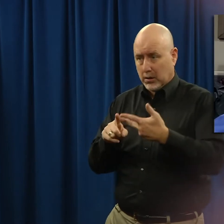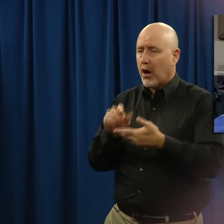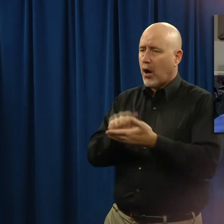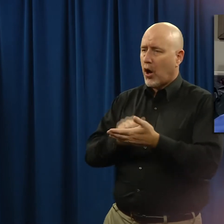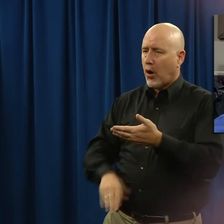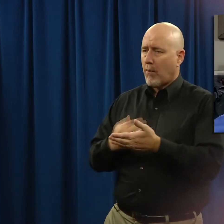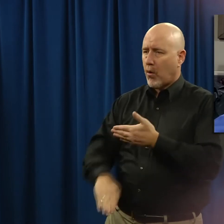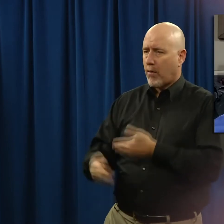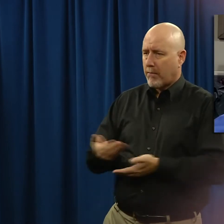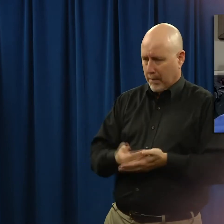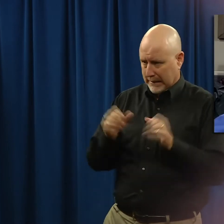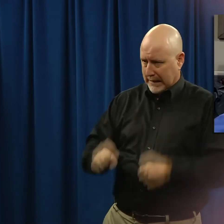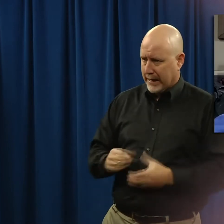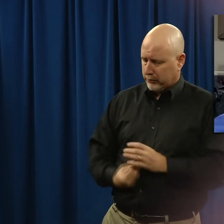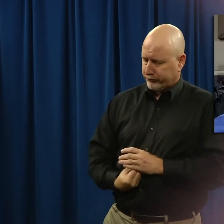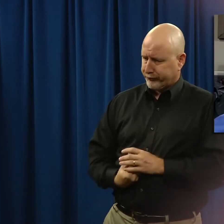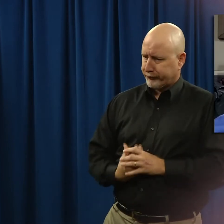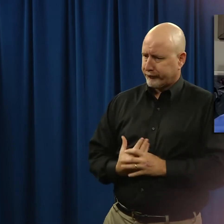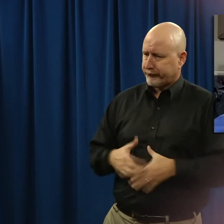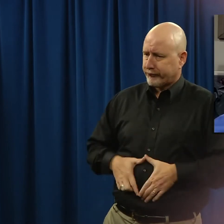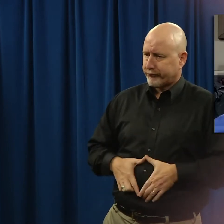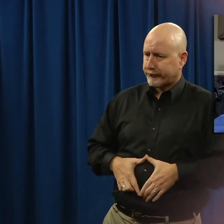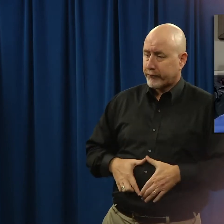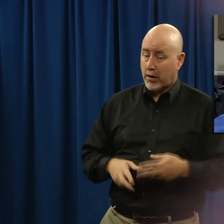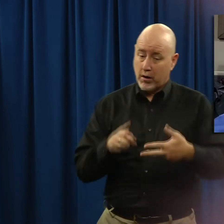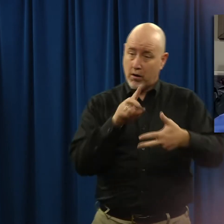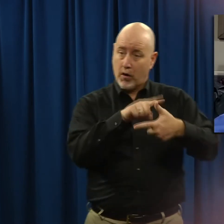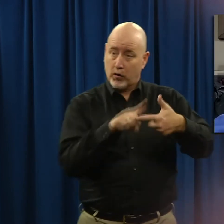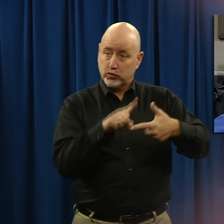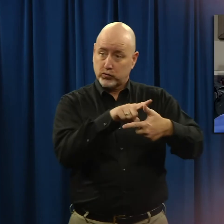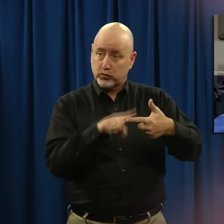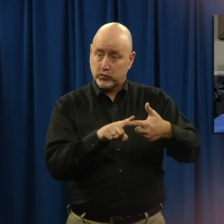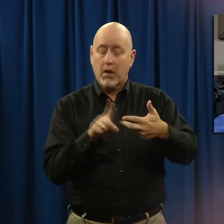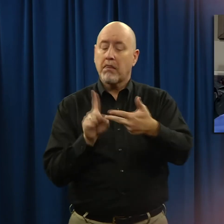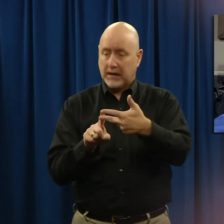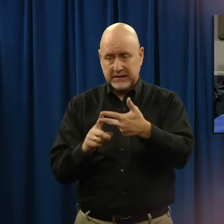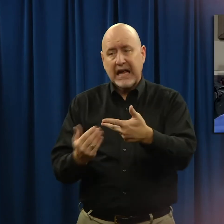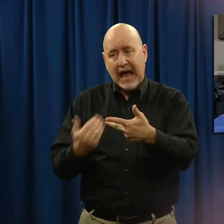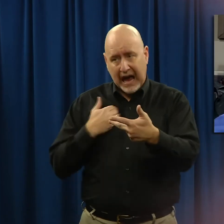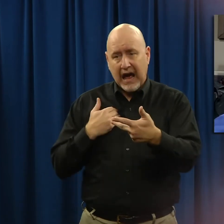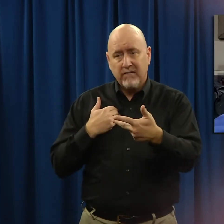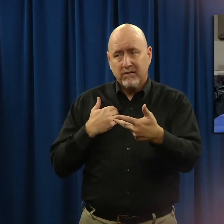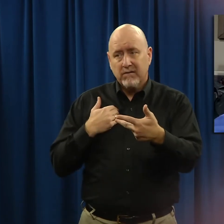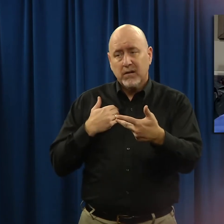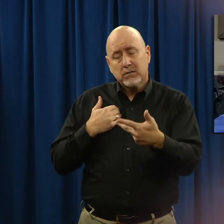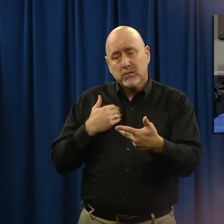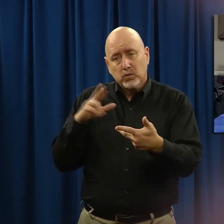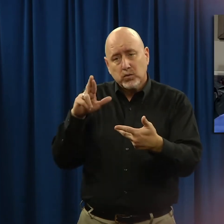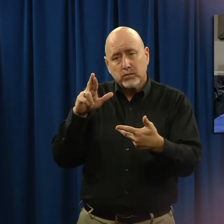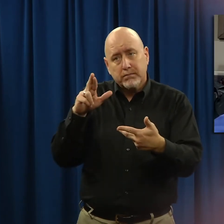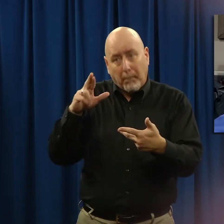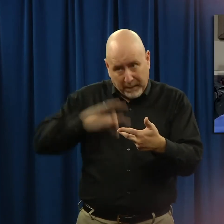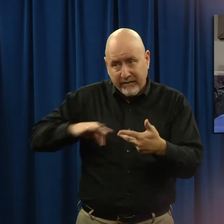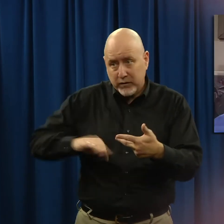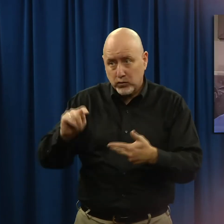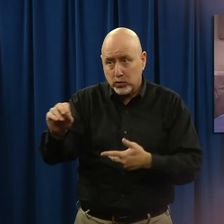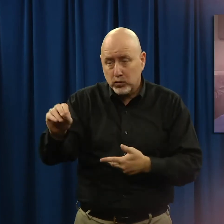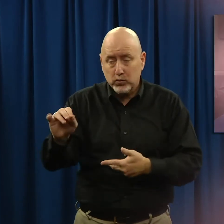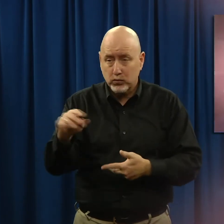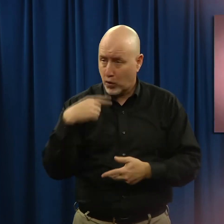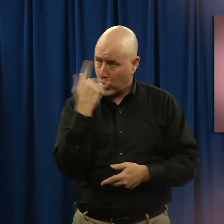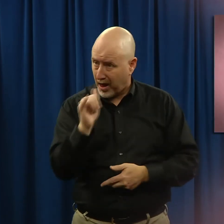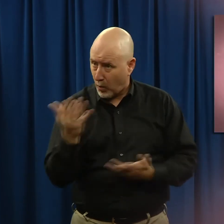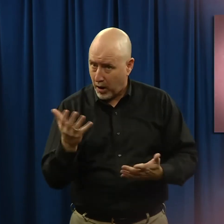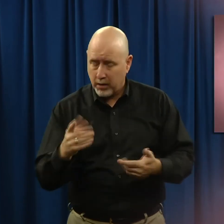is growing in her womb. As with the other two options, this option does carry with it some potential benefits, such